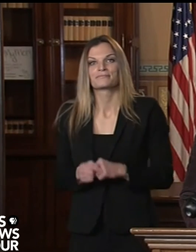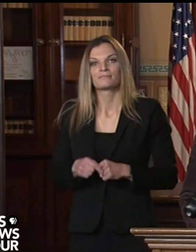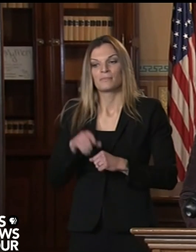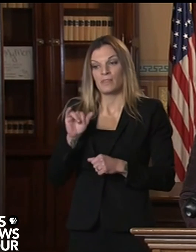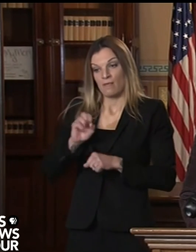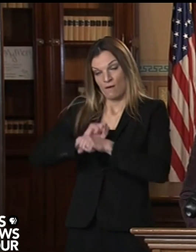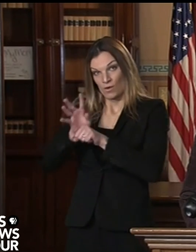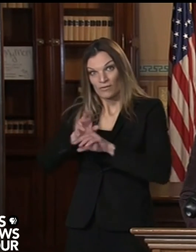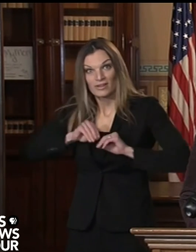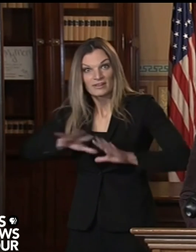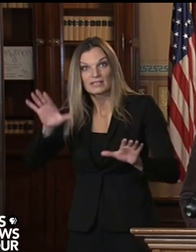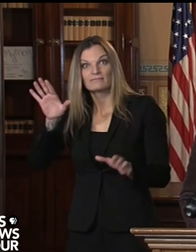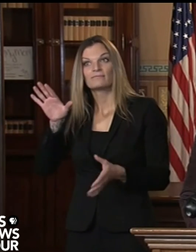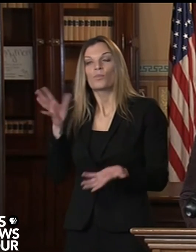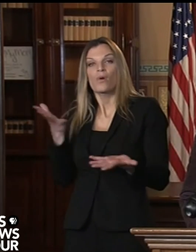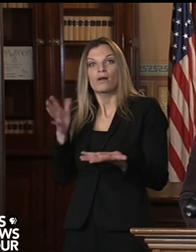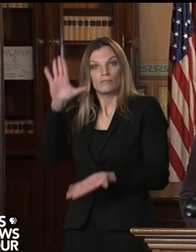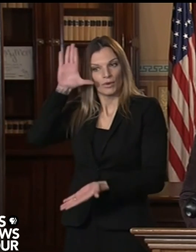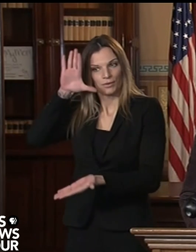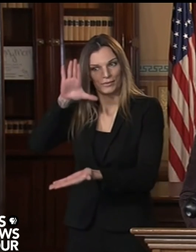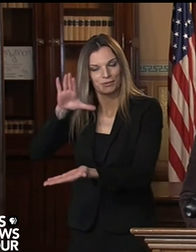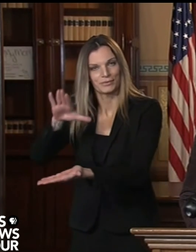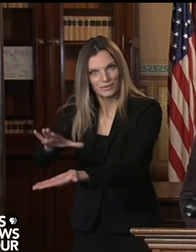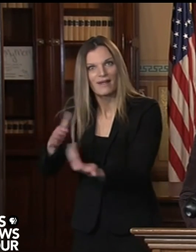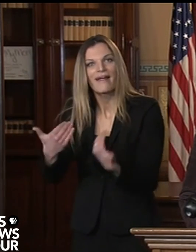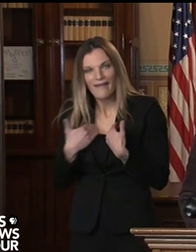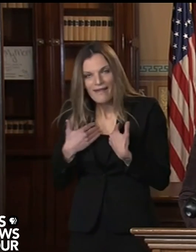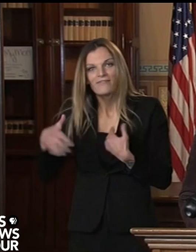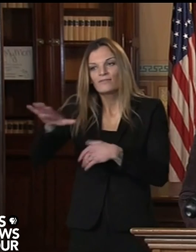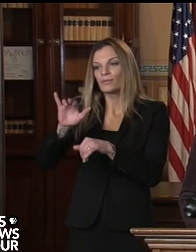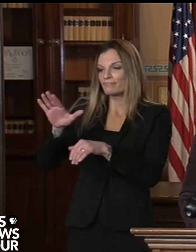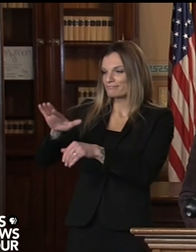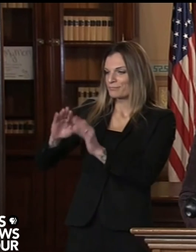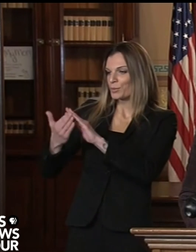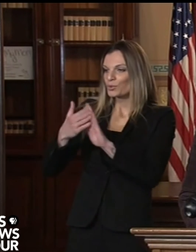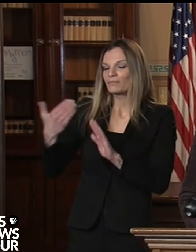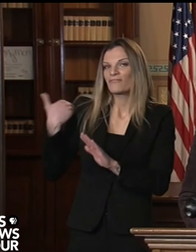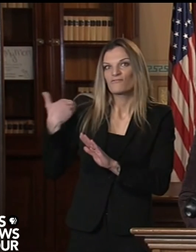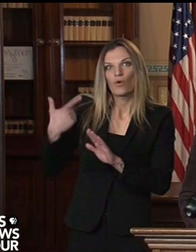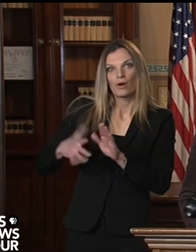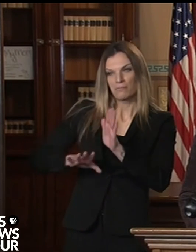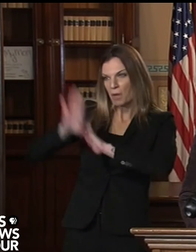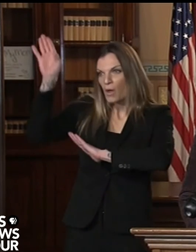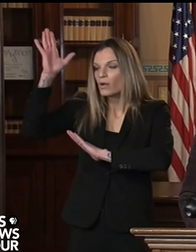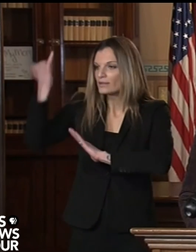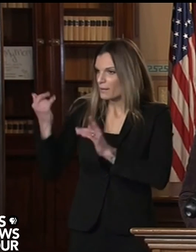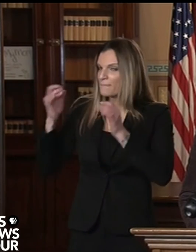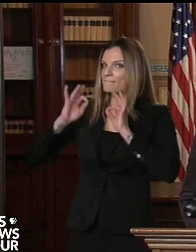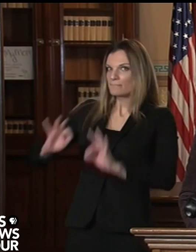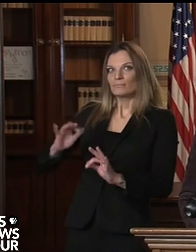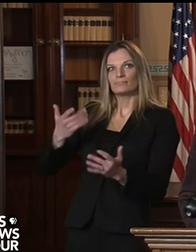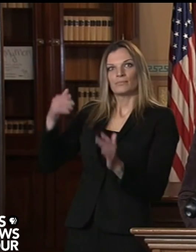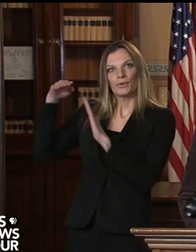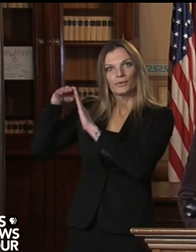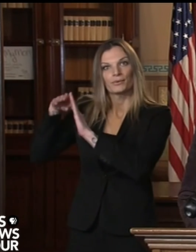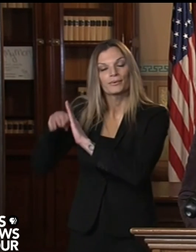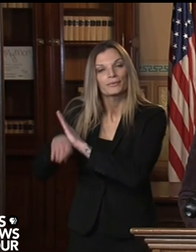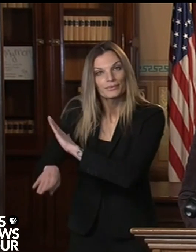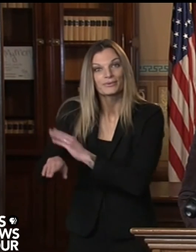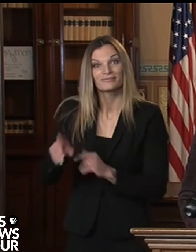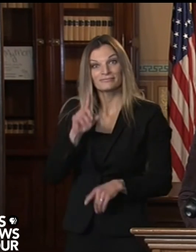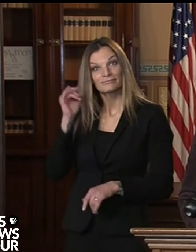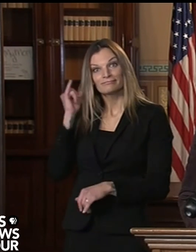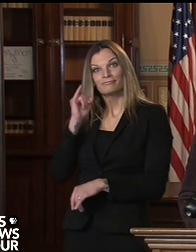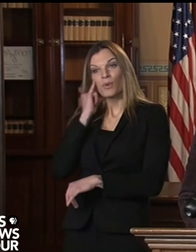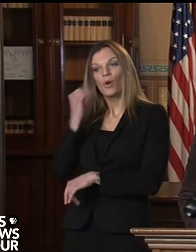COVID-19 infections in communities of high risk of spread with elevated risk of severe outcomes.